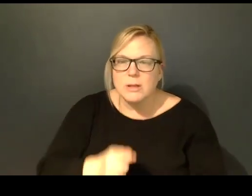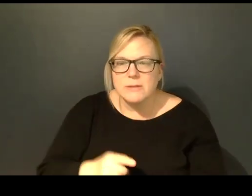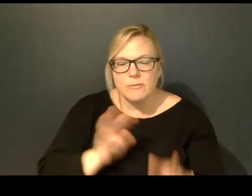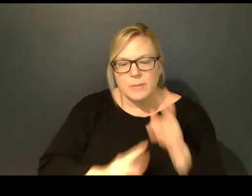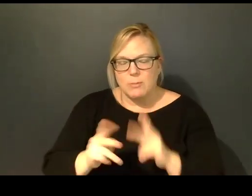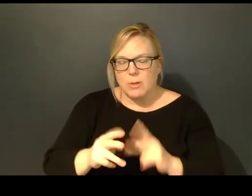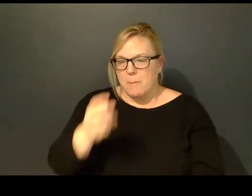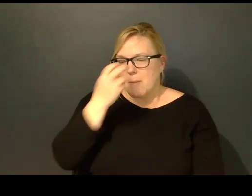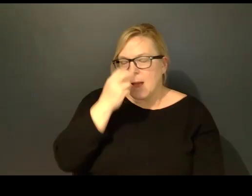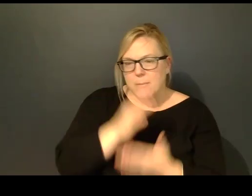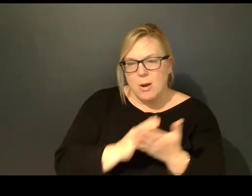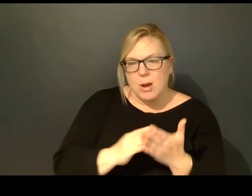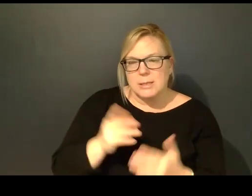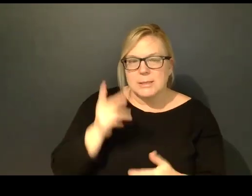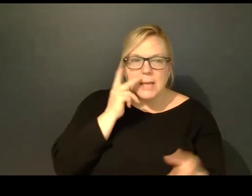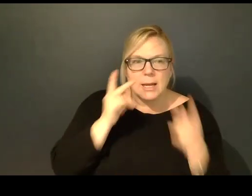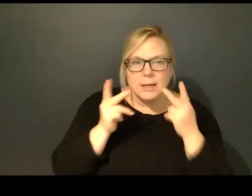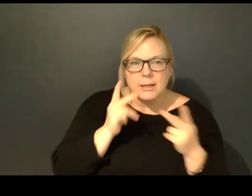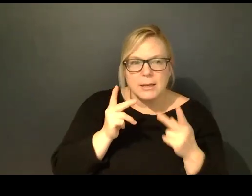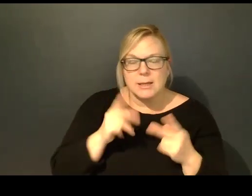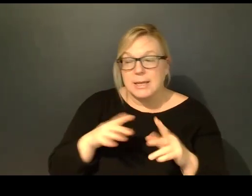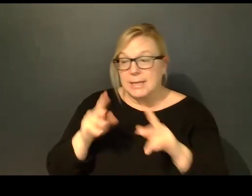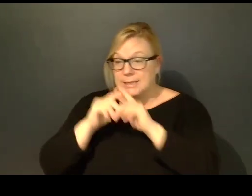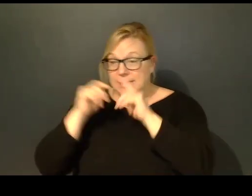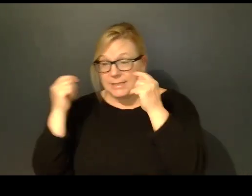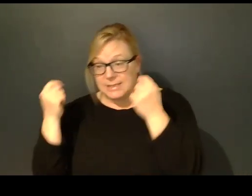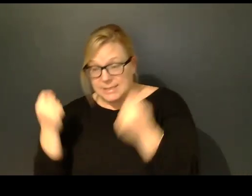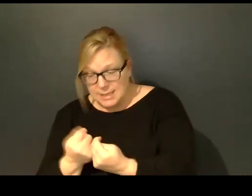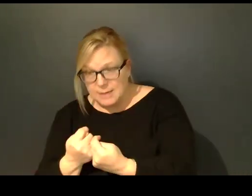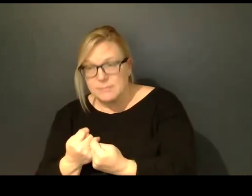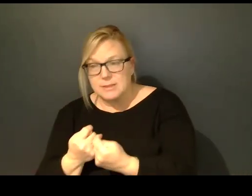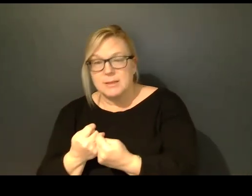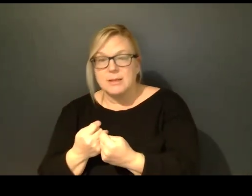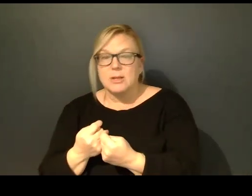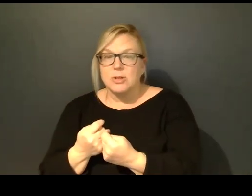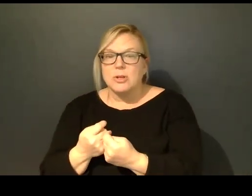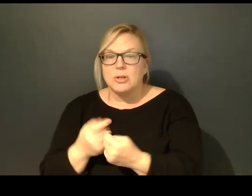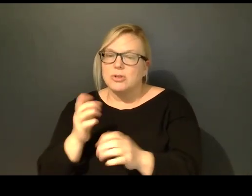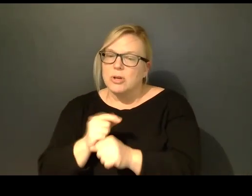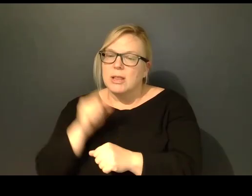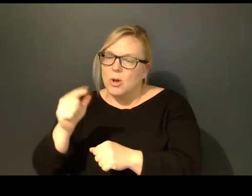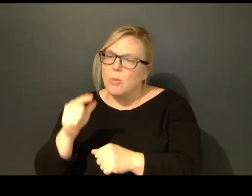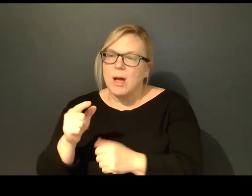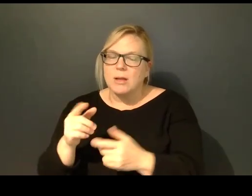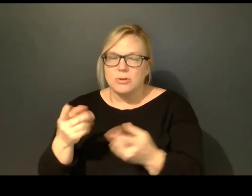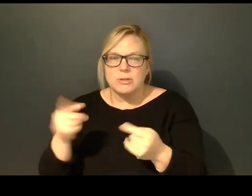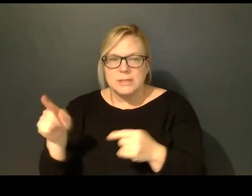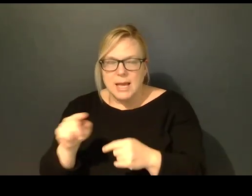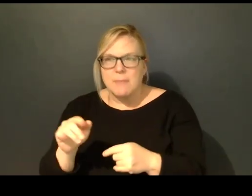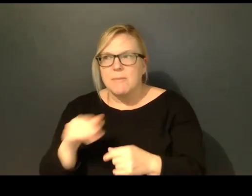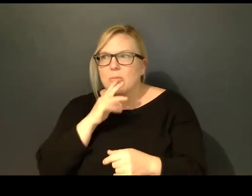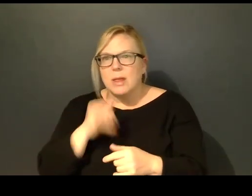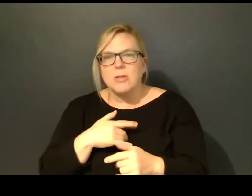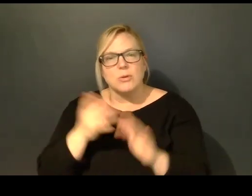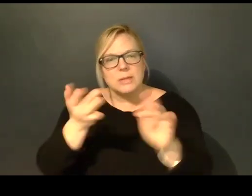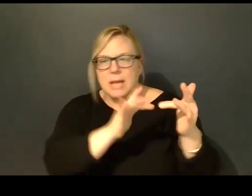sighted. Teams took a little bit longer to get on board, but they're really great there. So those connections to talk to people, to